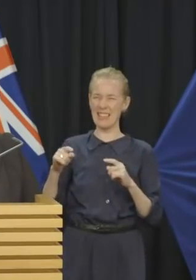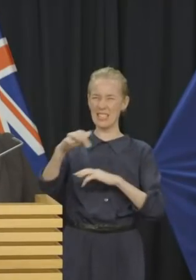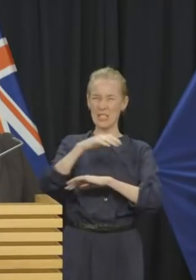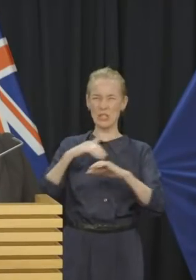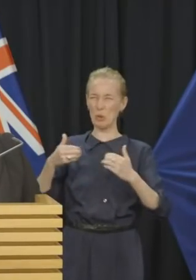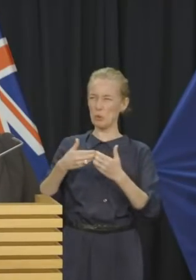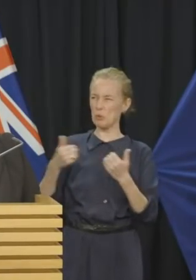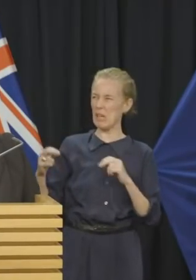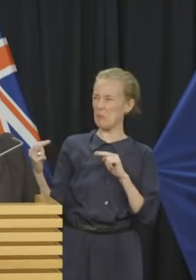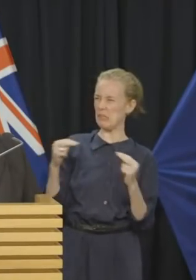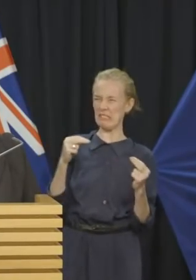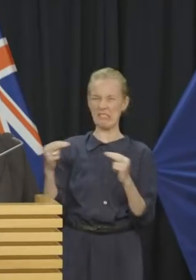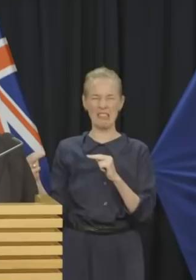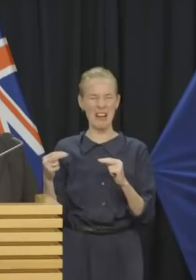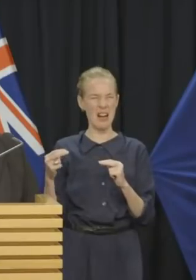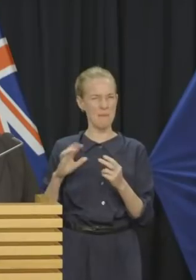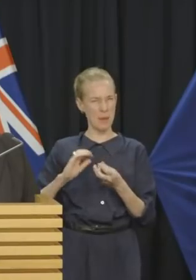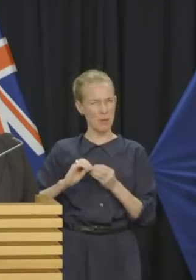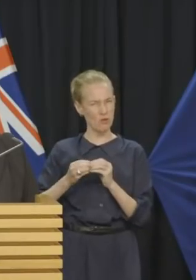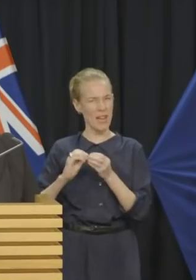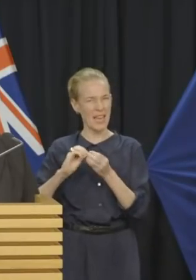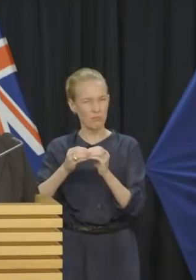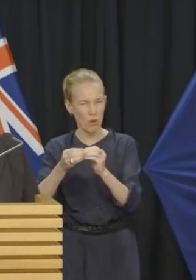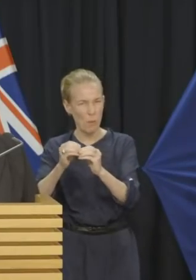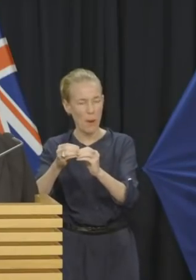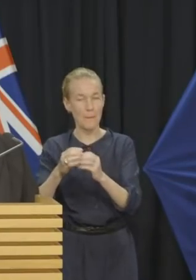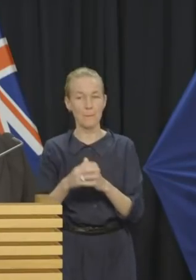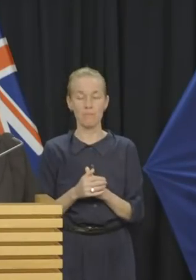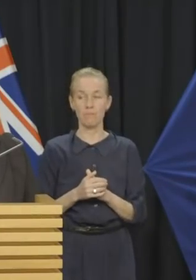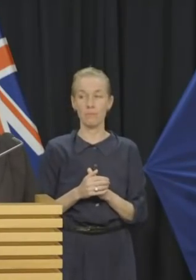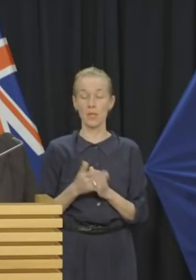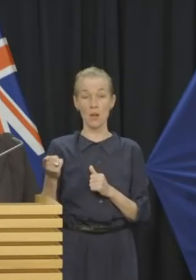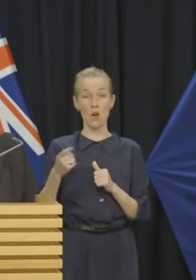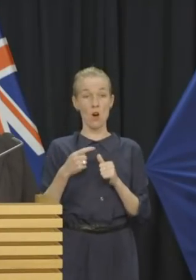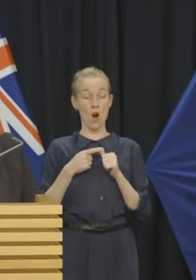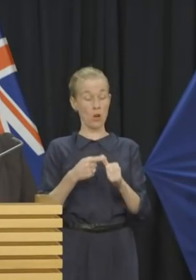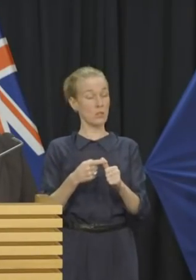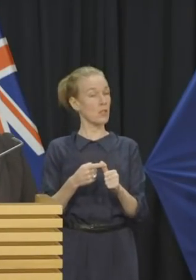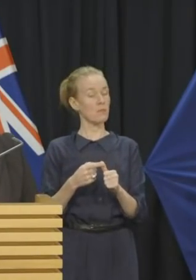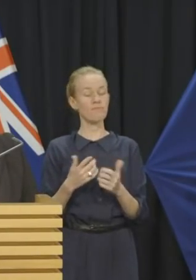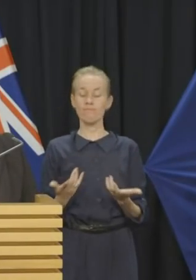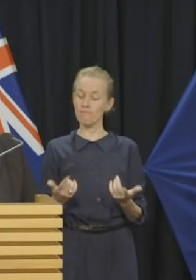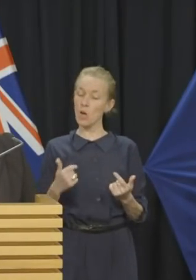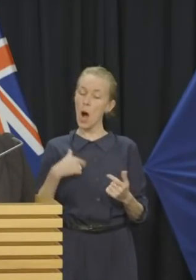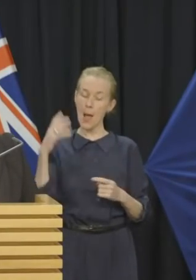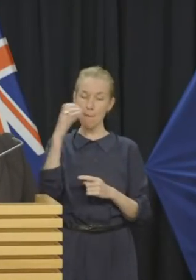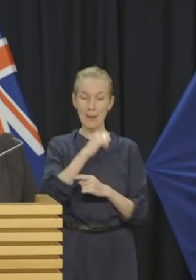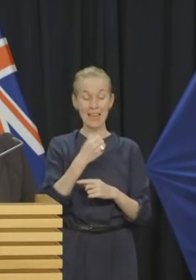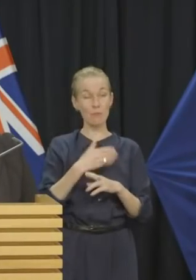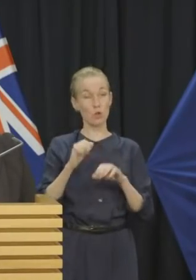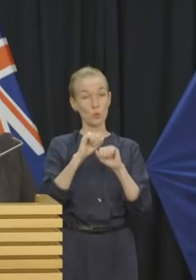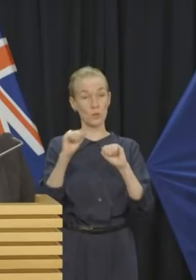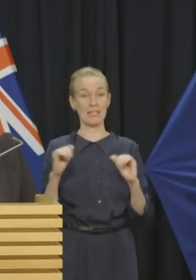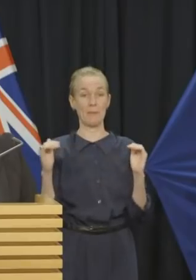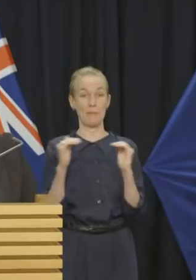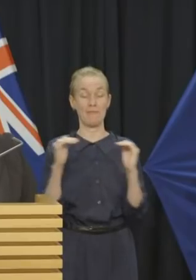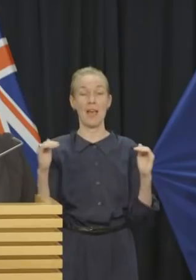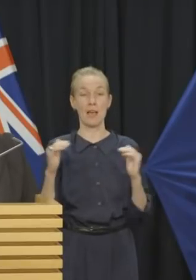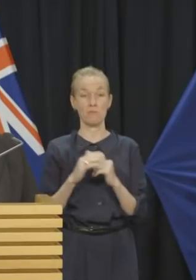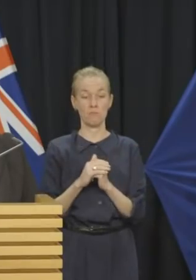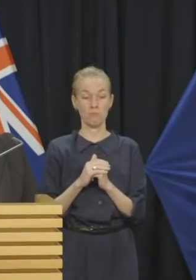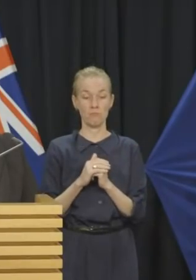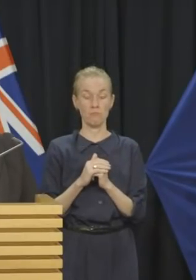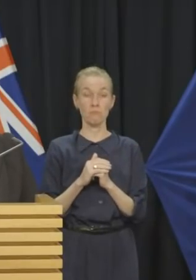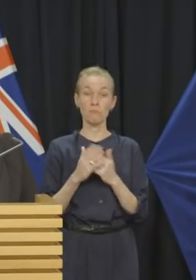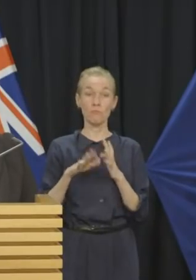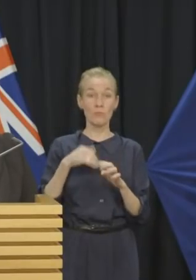fair for the New Zealand taxpayer to pay for the managed isolation if you or I elected to go on holiday, and